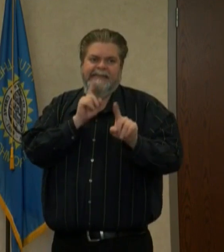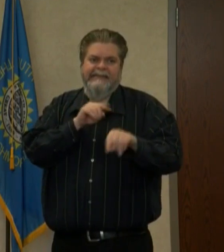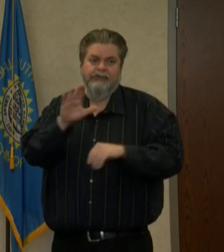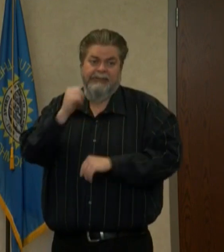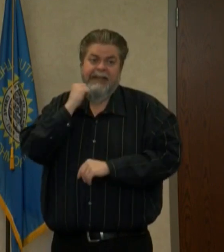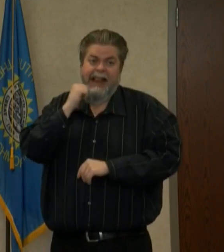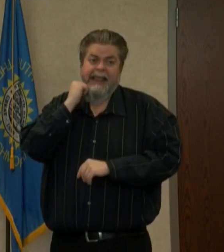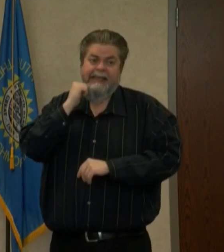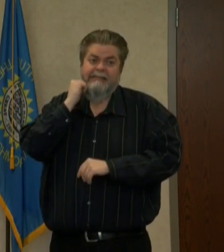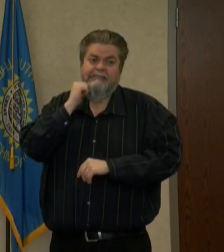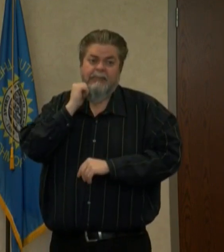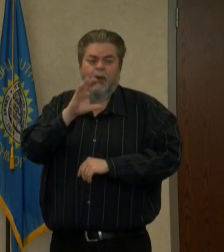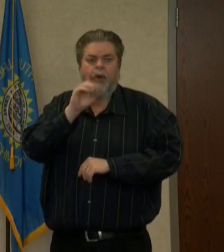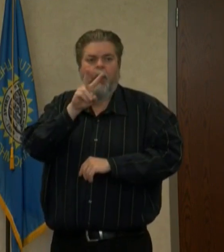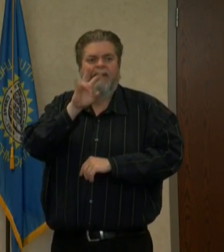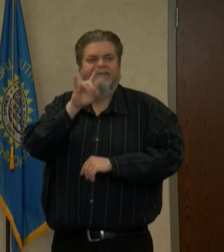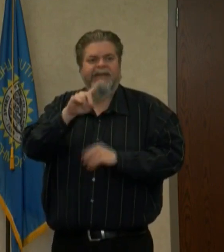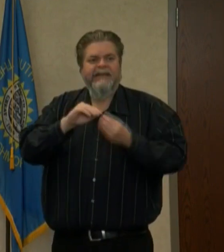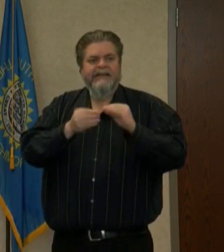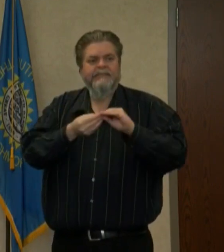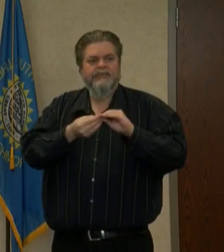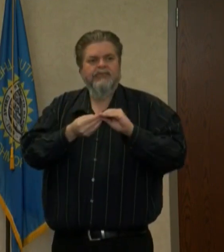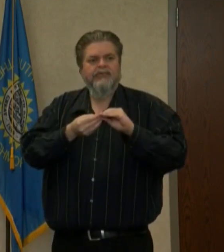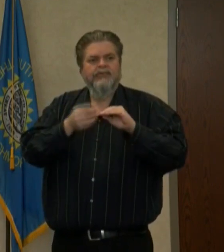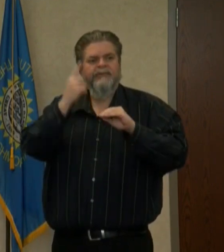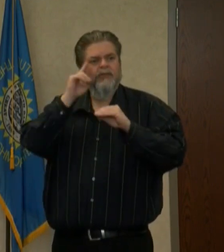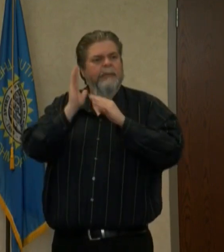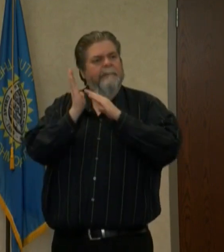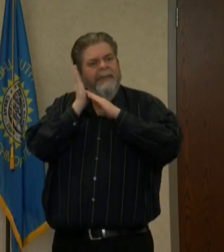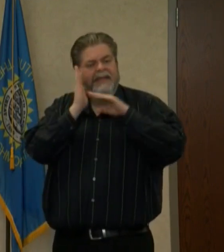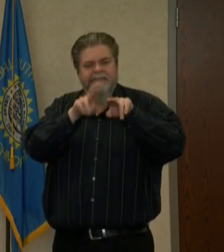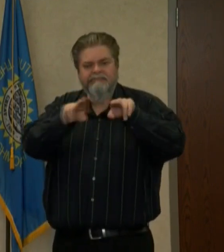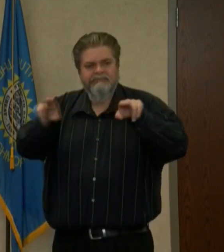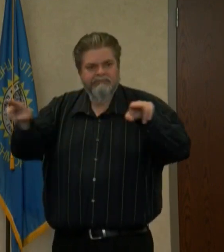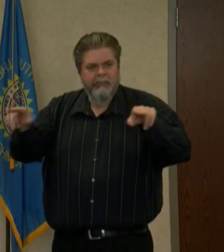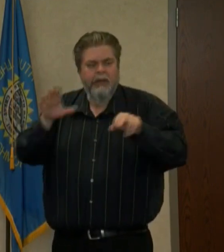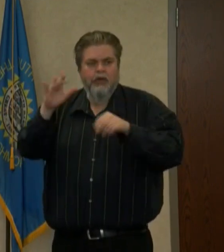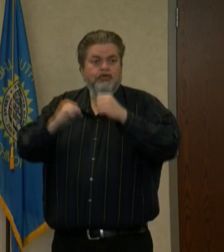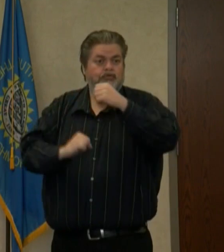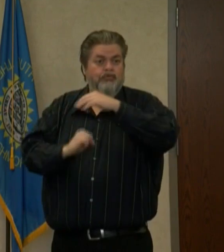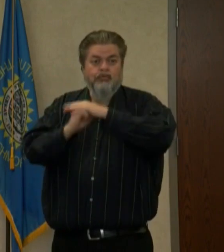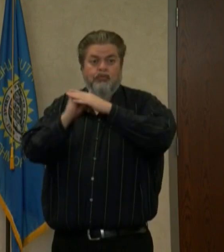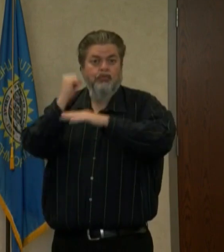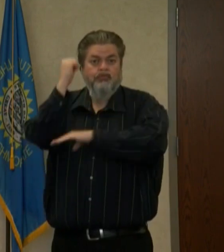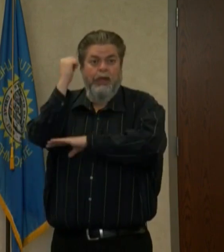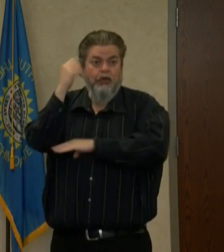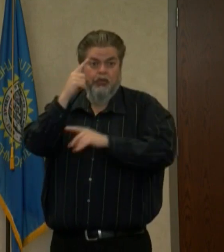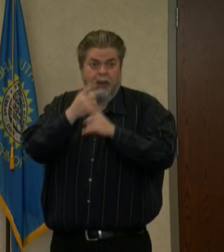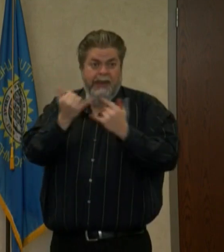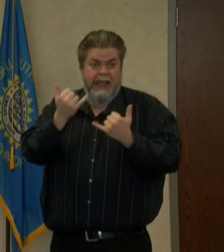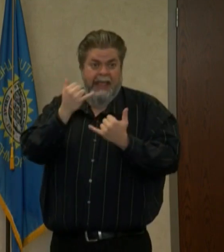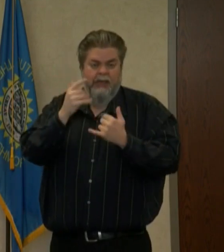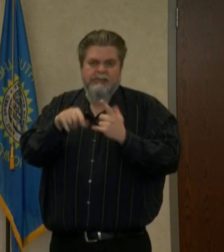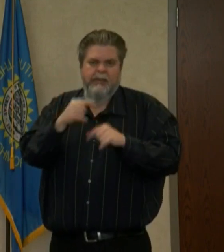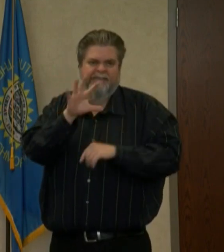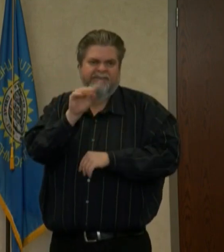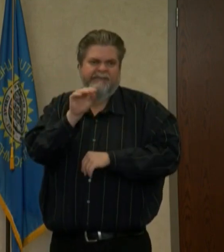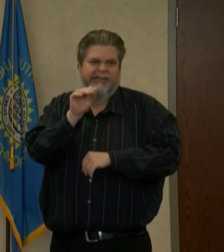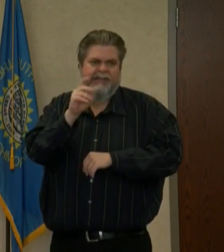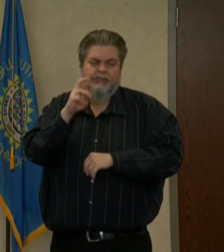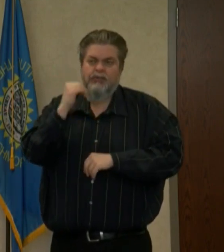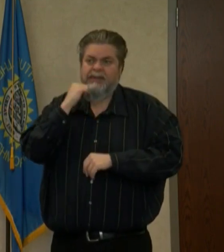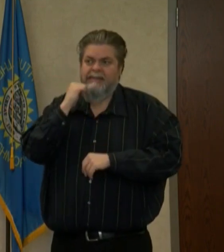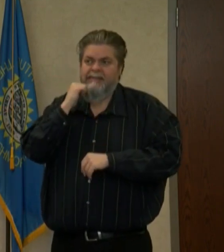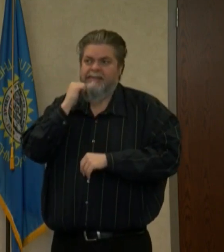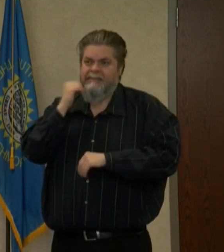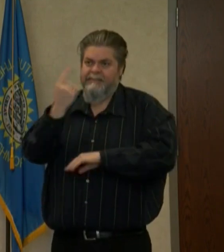of COVID-related beds and census counts is at a record each day for them. I think there's 50 some right now between our systems,